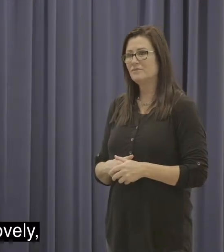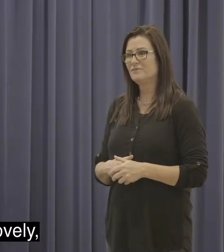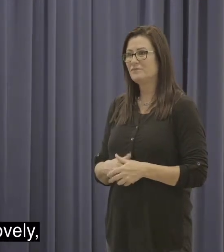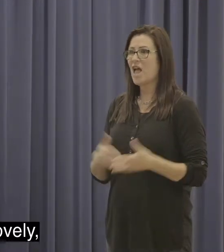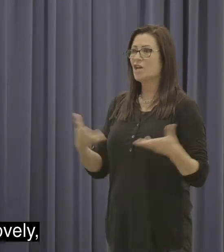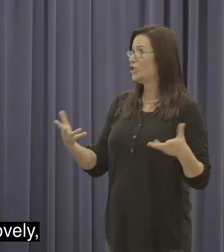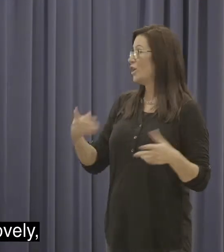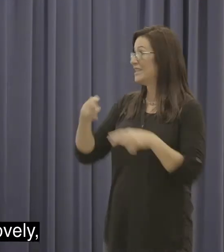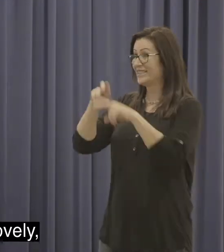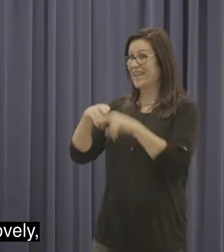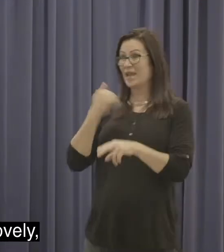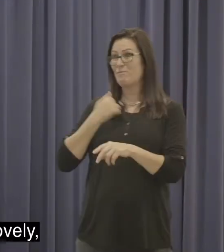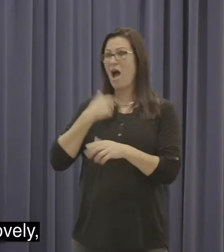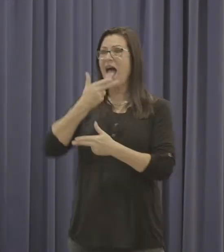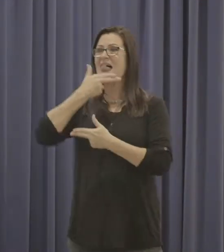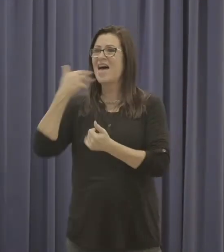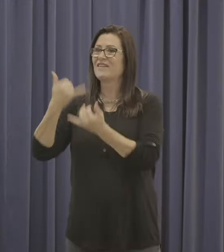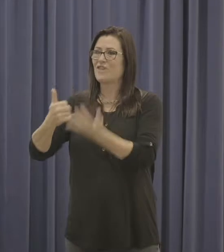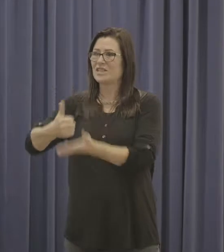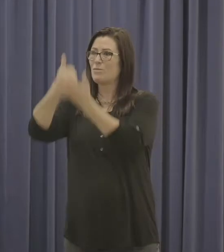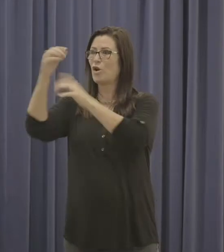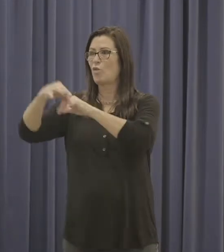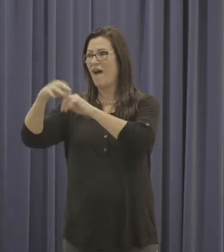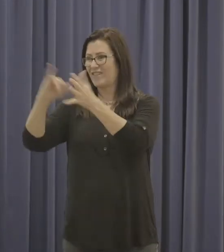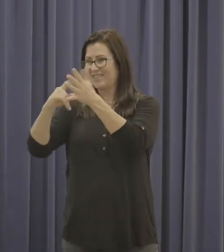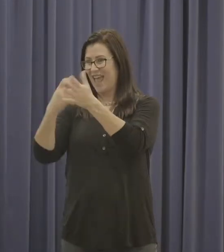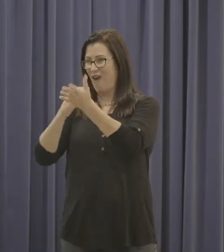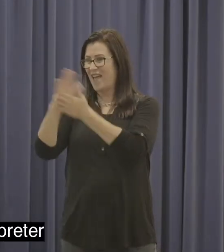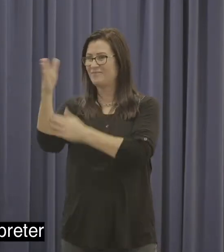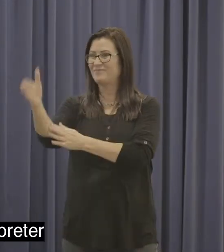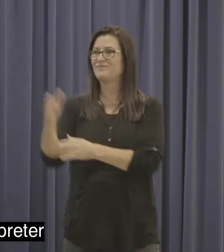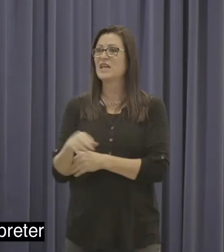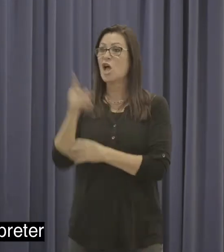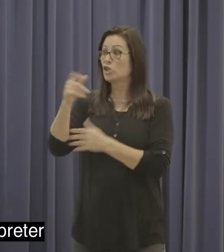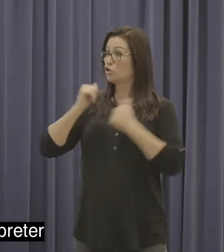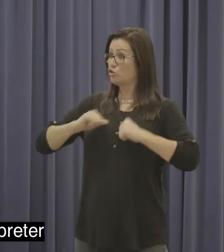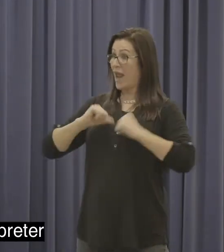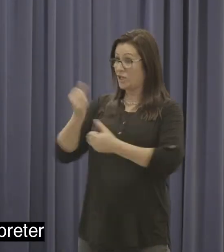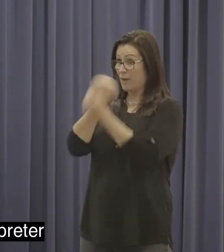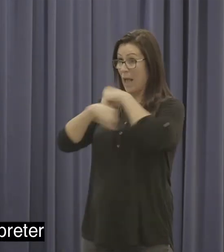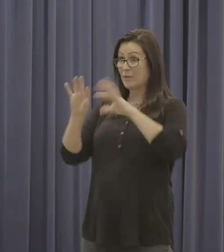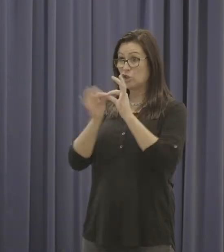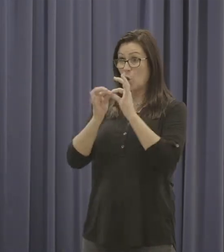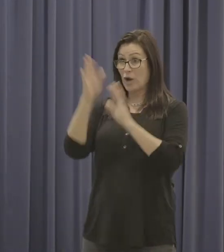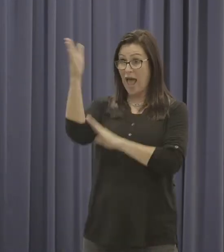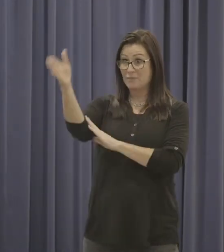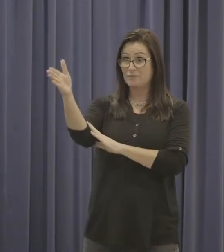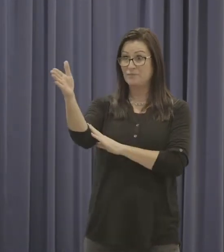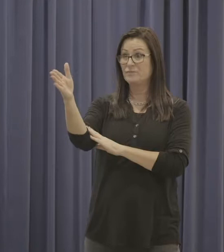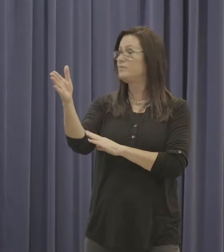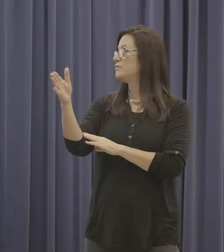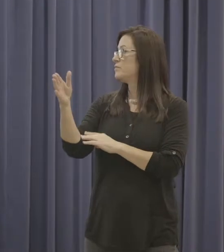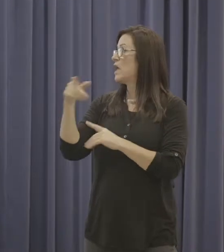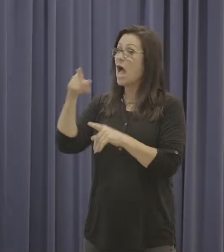So yeah, sitting over there is my lovely supportive wife, Sarah. She's training to become an interpreter and also